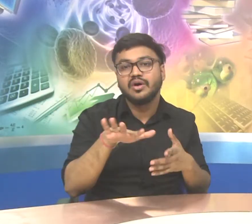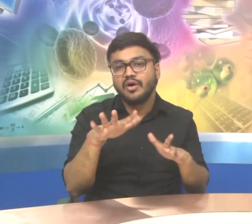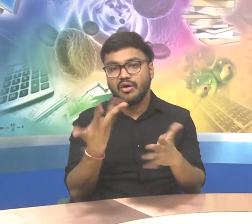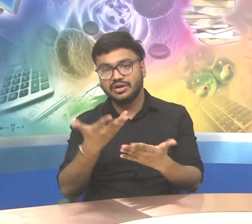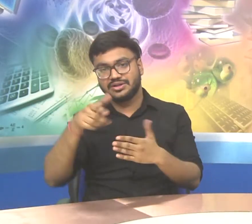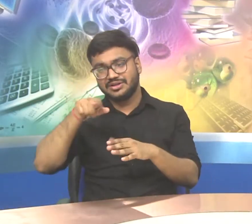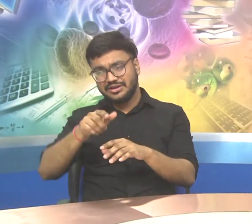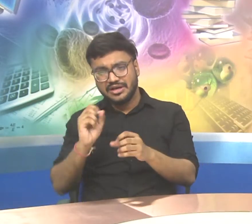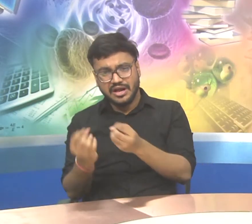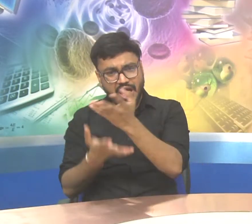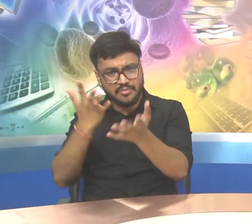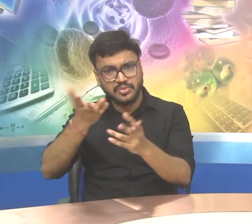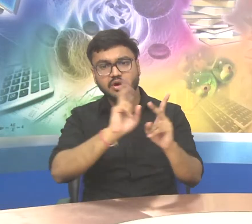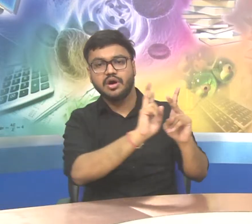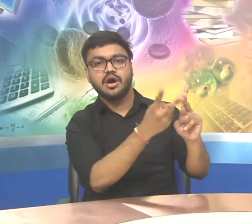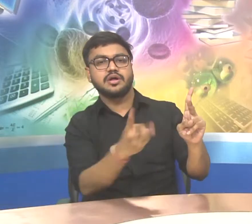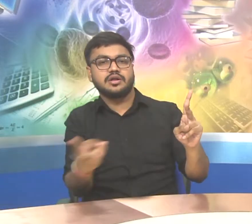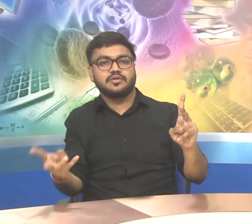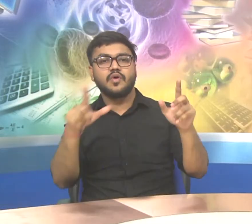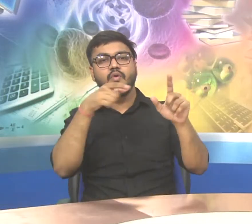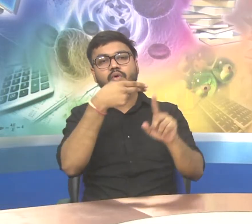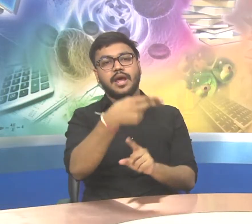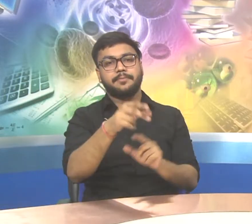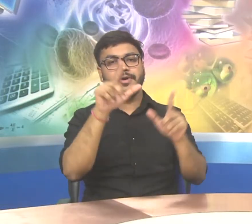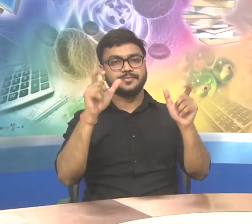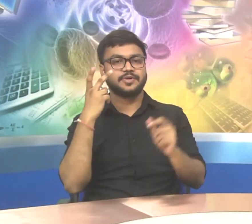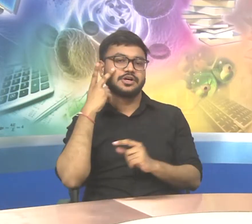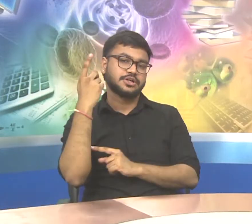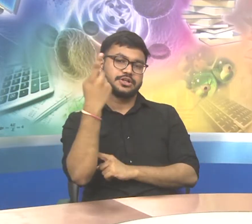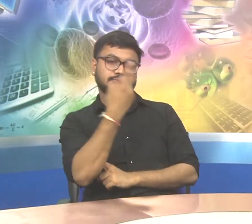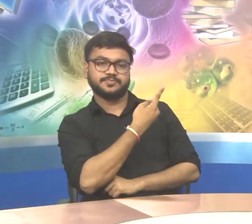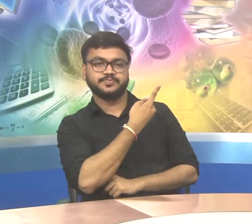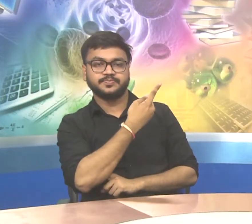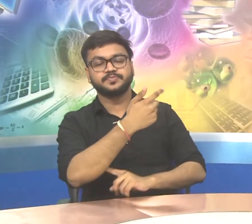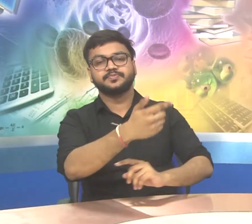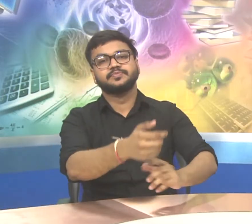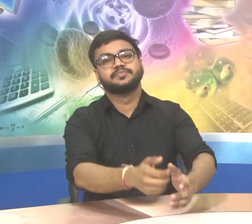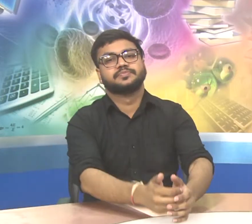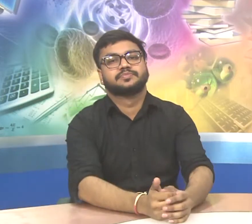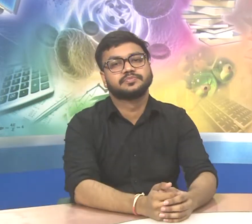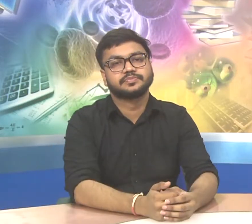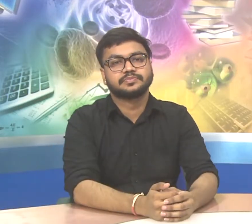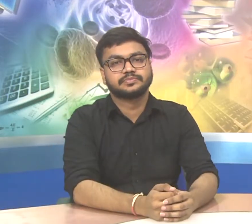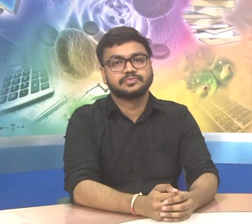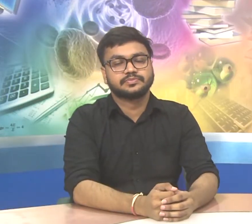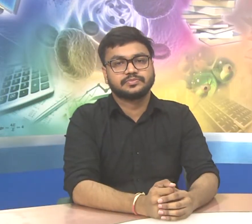For example, the volcano was spewing lava high into the sky.